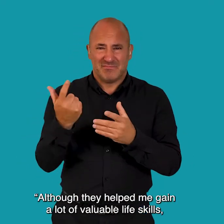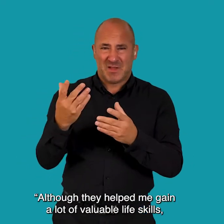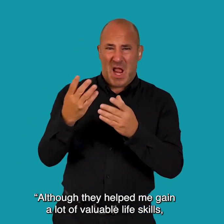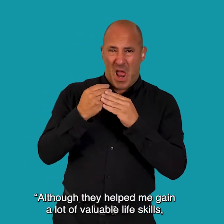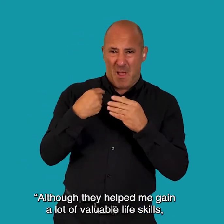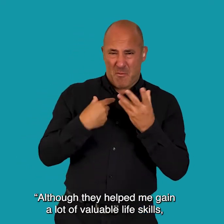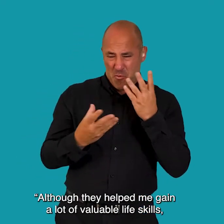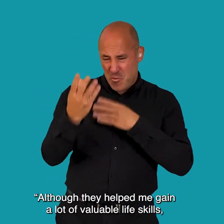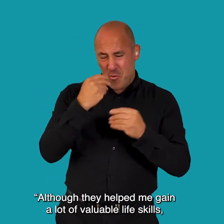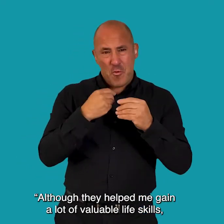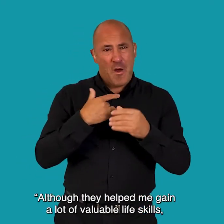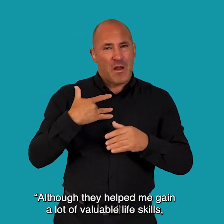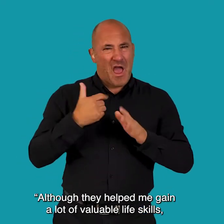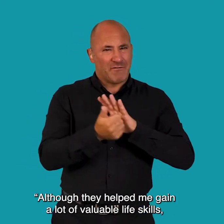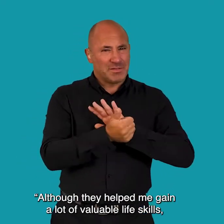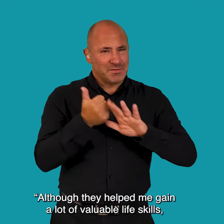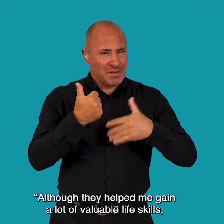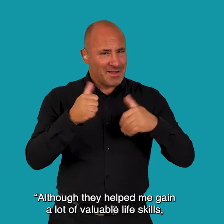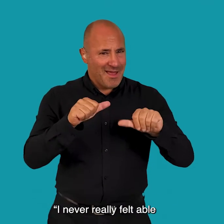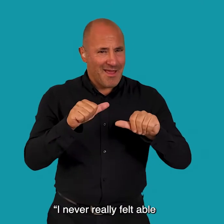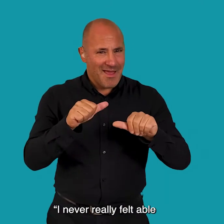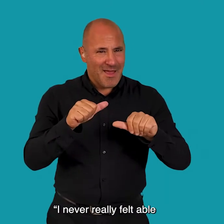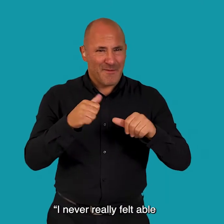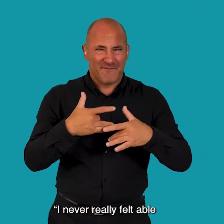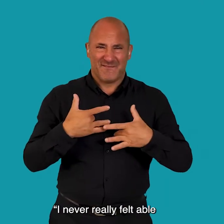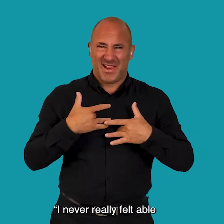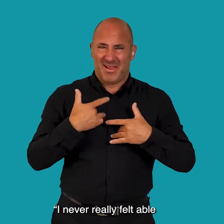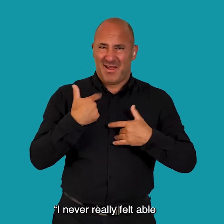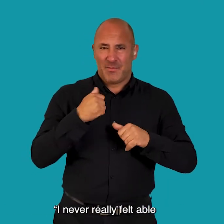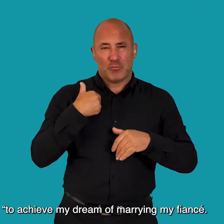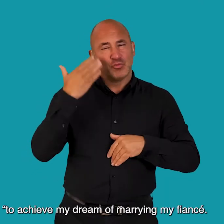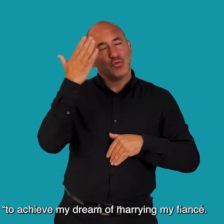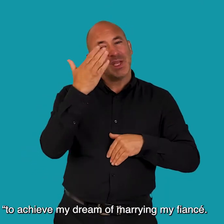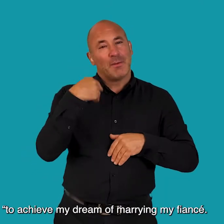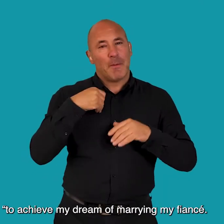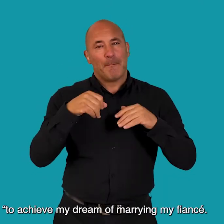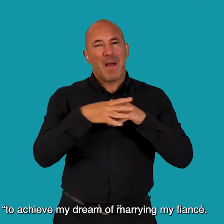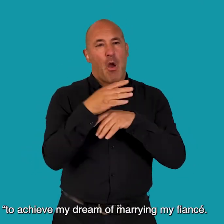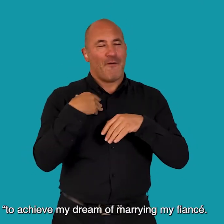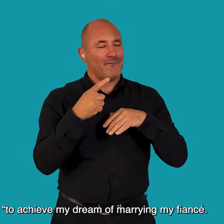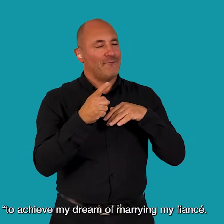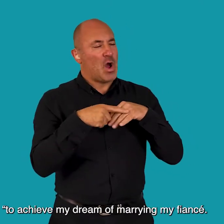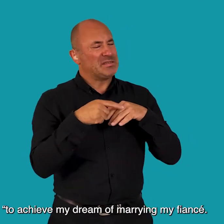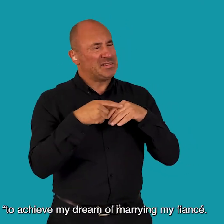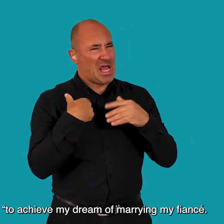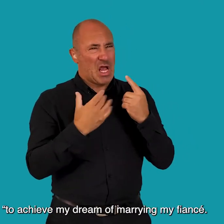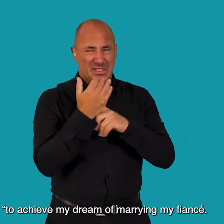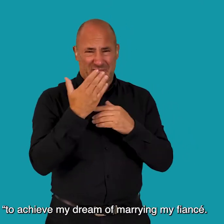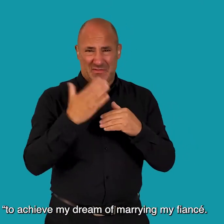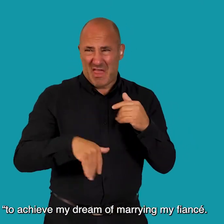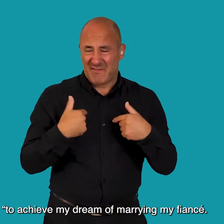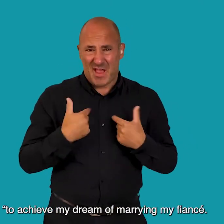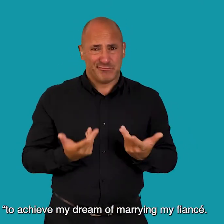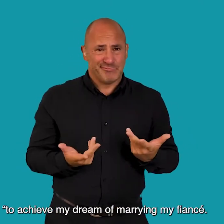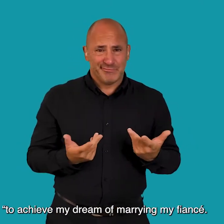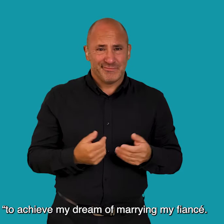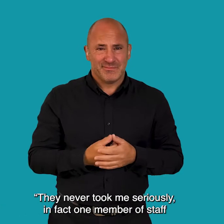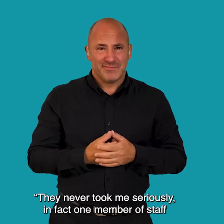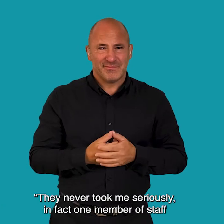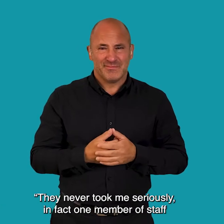gain a lot of valuable life skills, I never really felt able to achieve my dream of marrying my fiancé. They never took